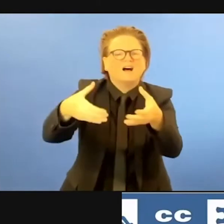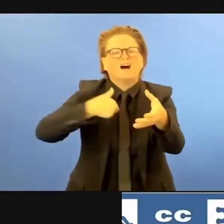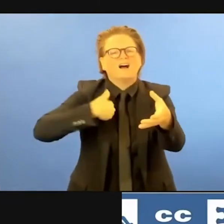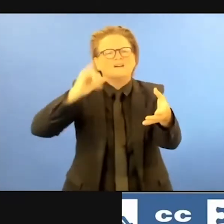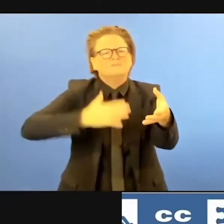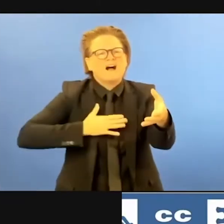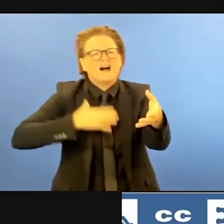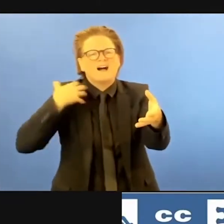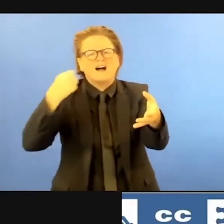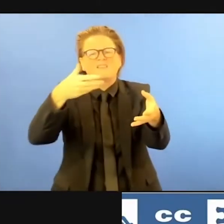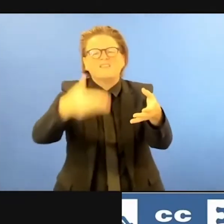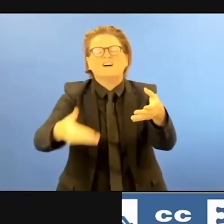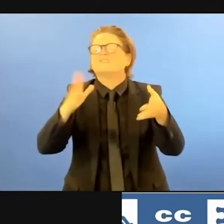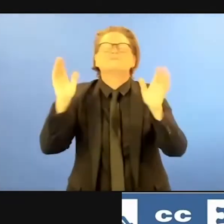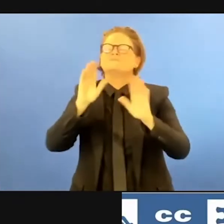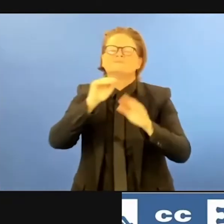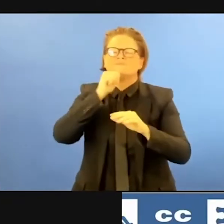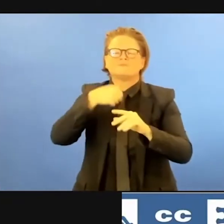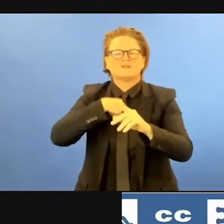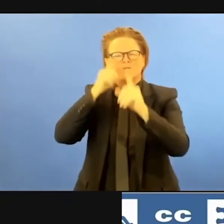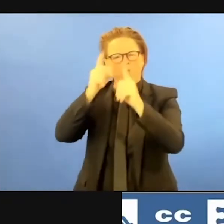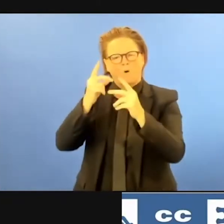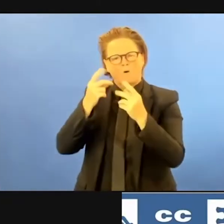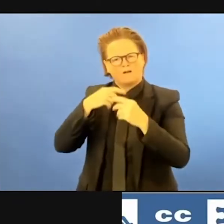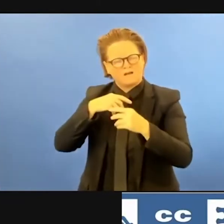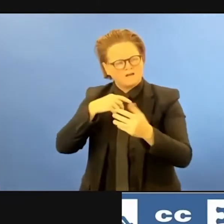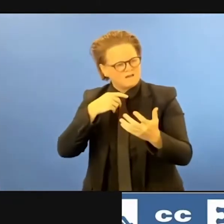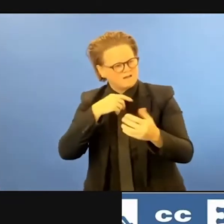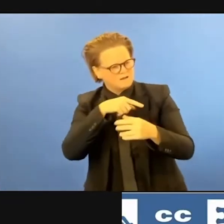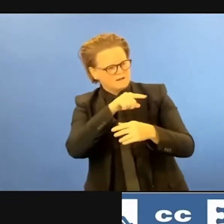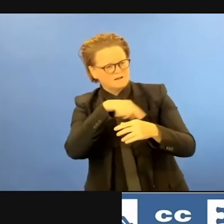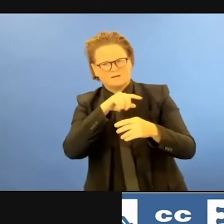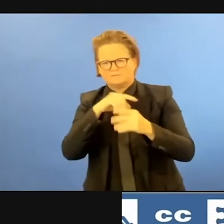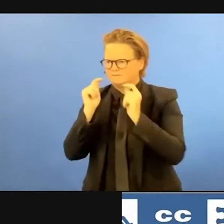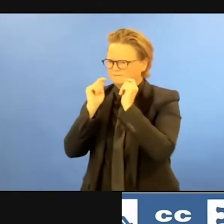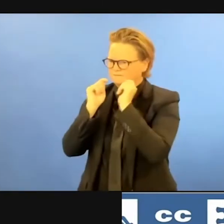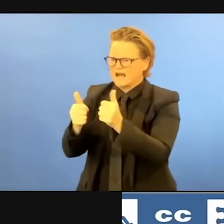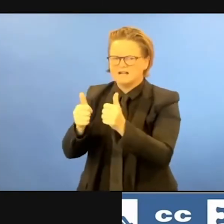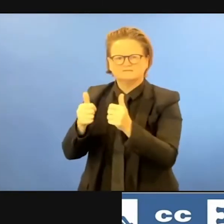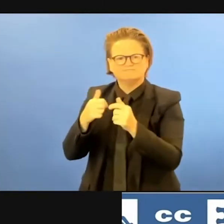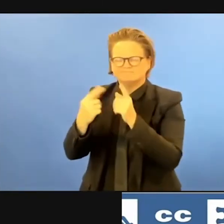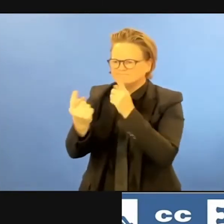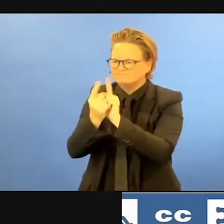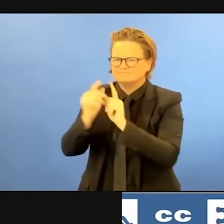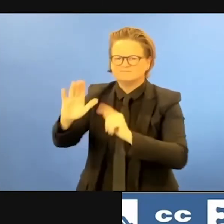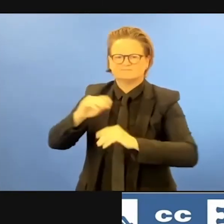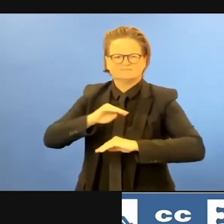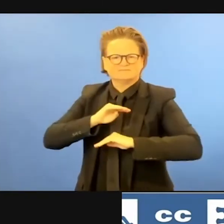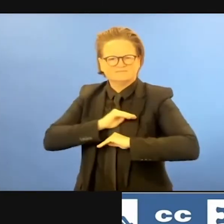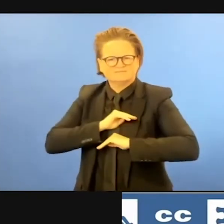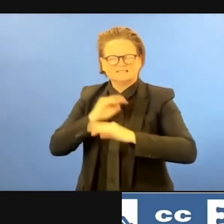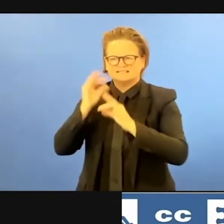in providing that for people with disabilities and health conditions. And so I'm really pleased that we've been able to